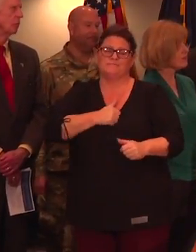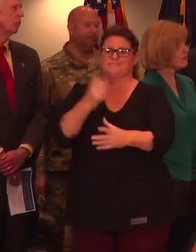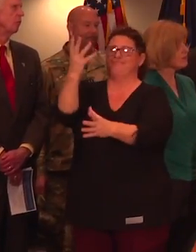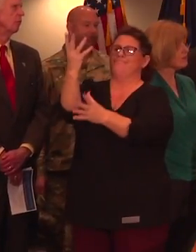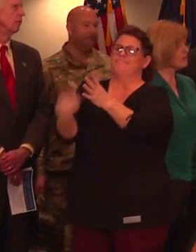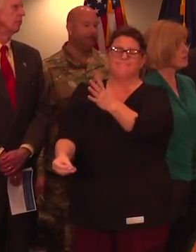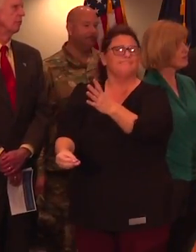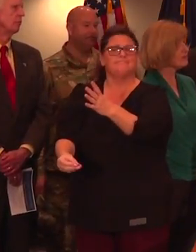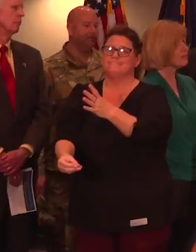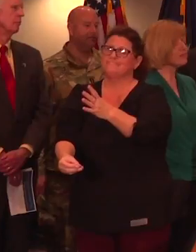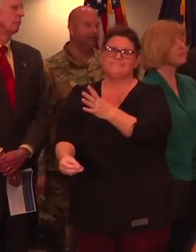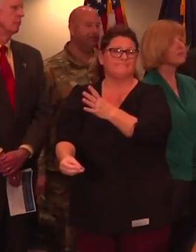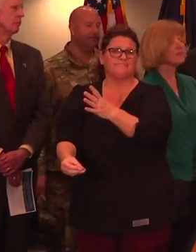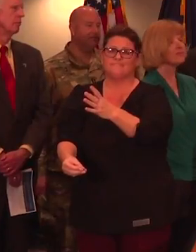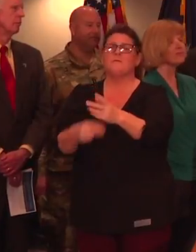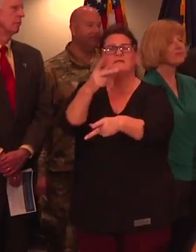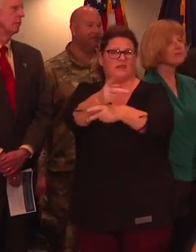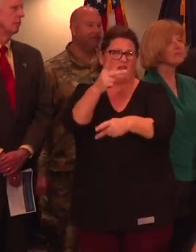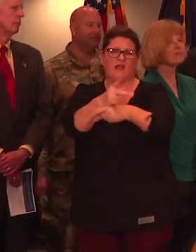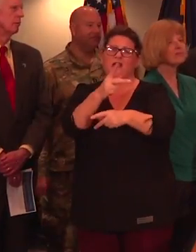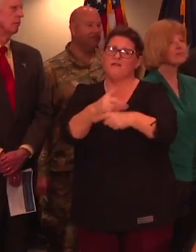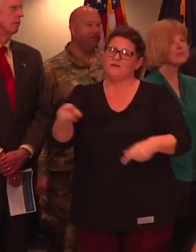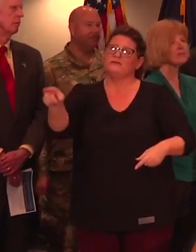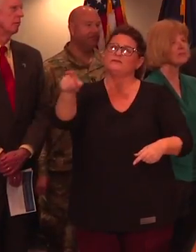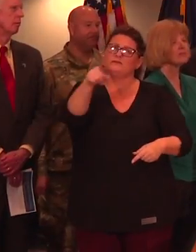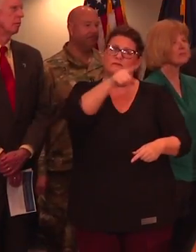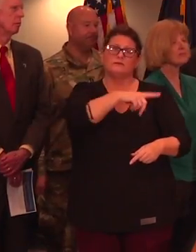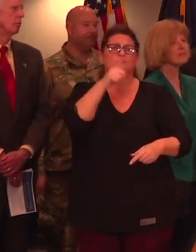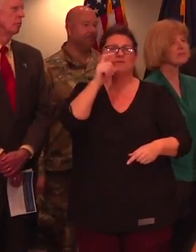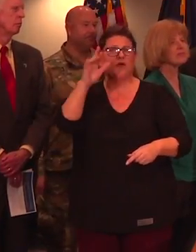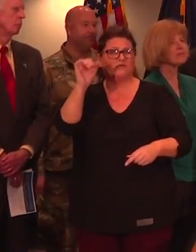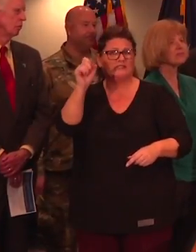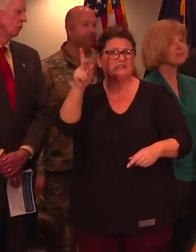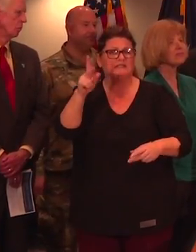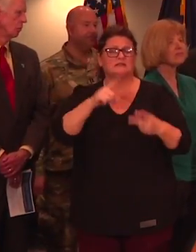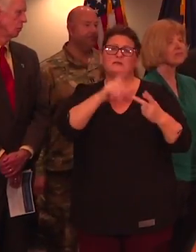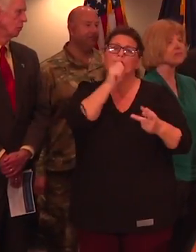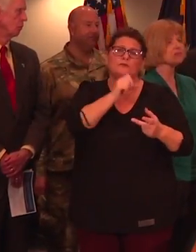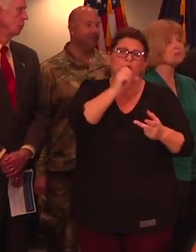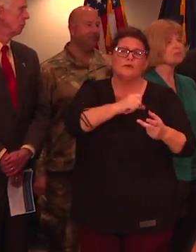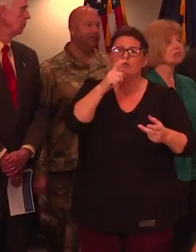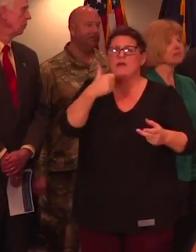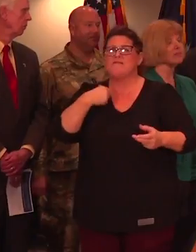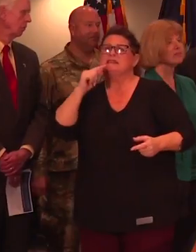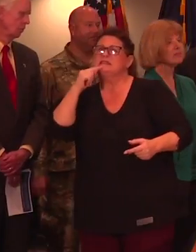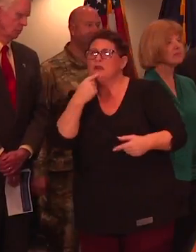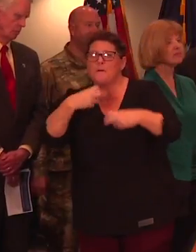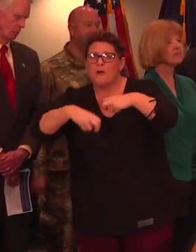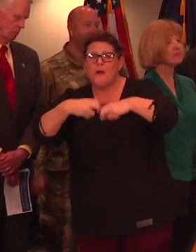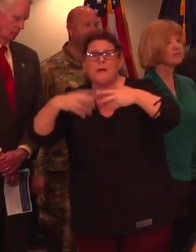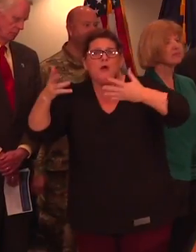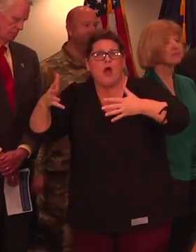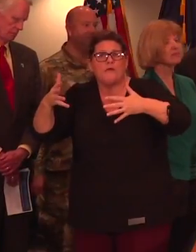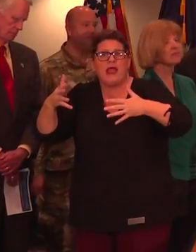reminder of the importance of taking precautions to protect those at higher risk, like the elderly and people with serious underlying health conditions